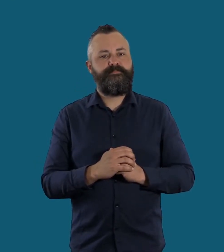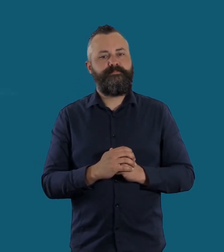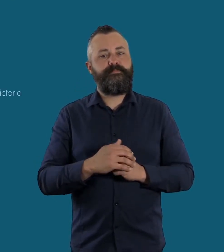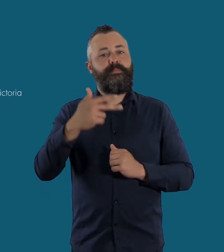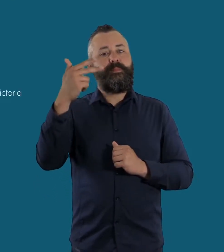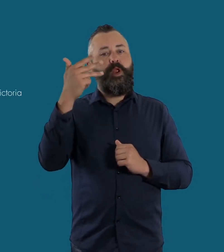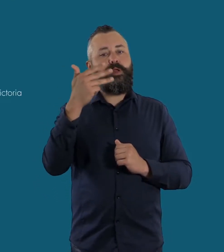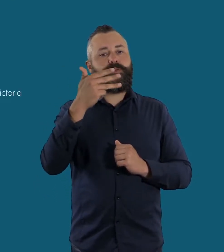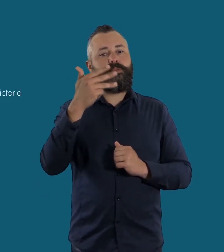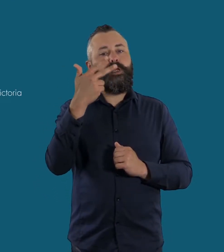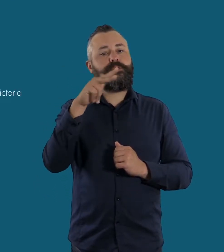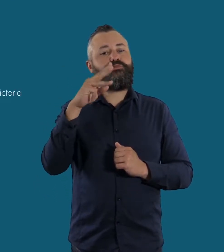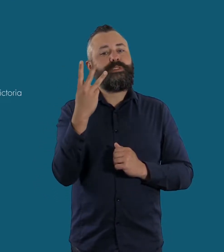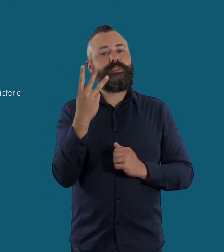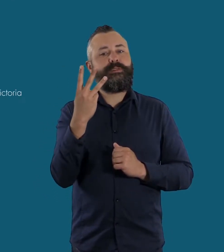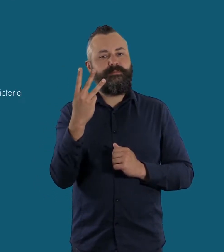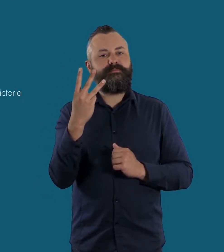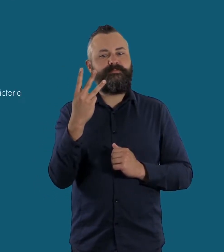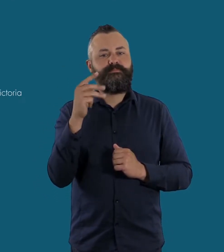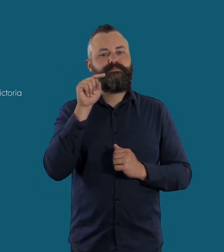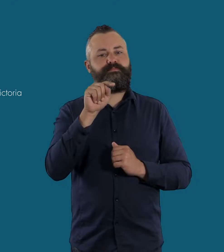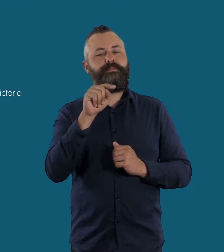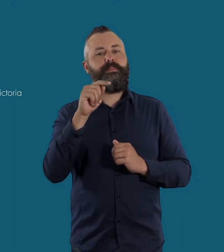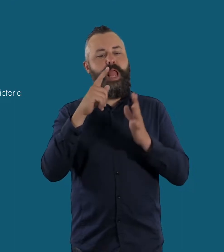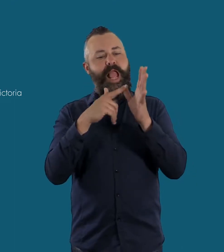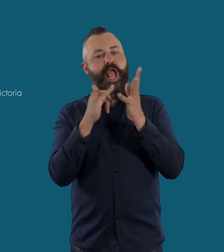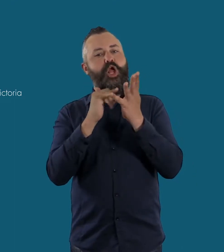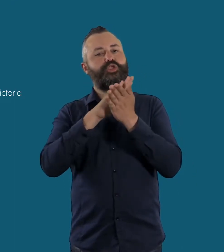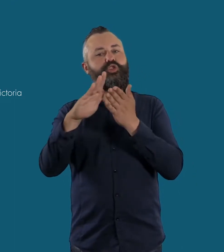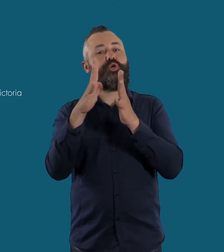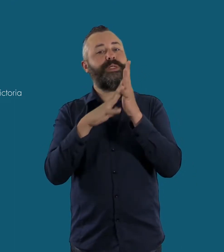the 1983 Ash Wednesday South Australia and Victoria event,